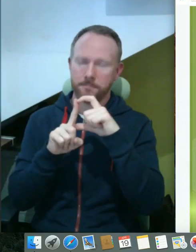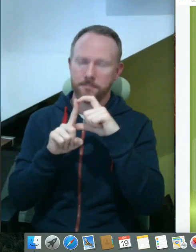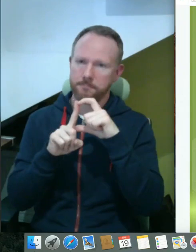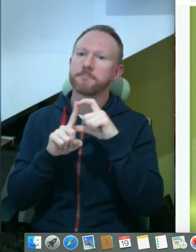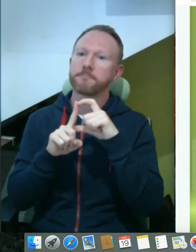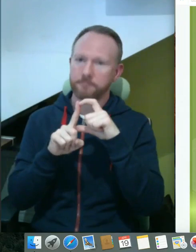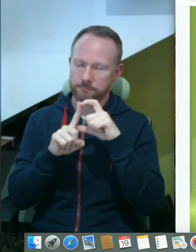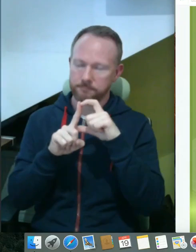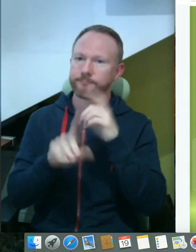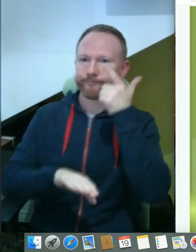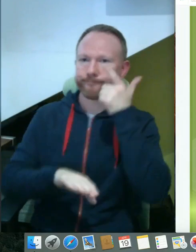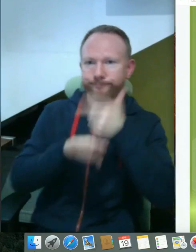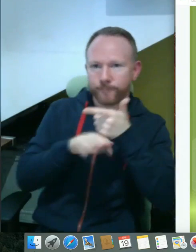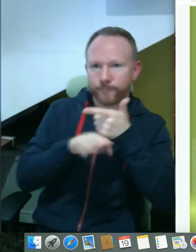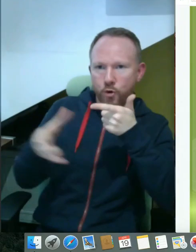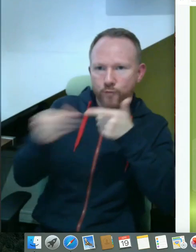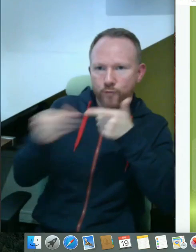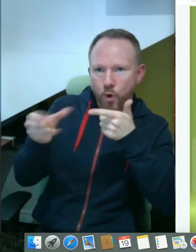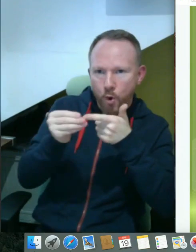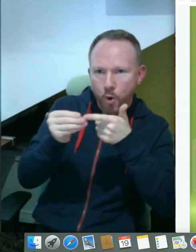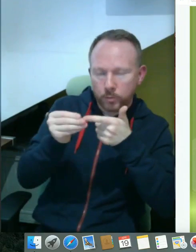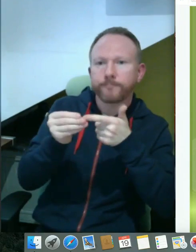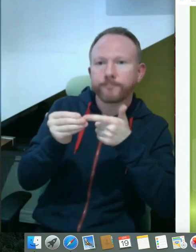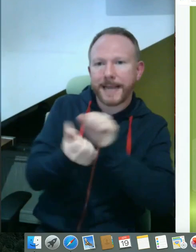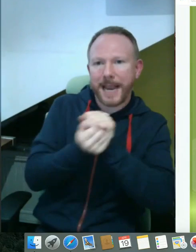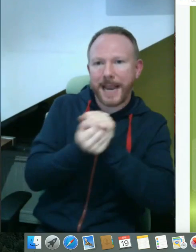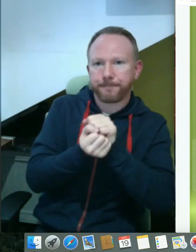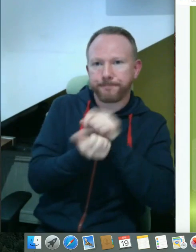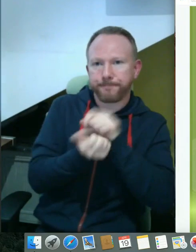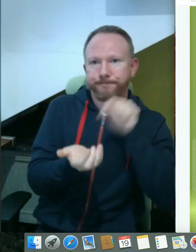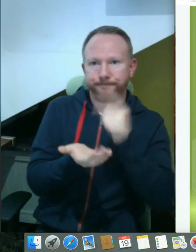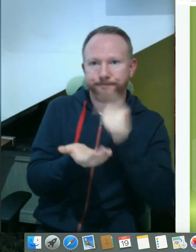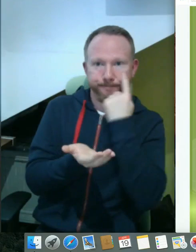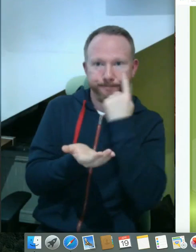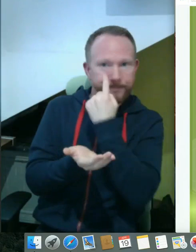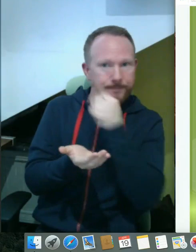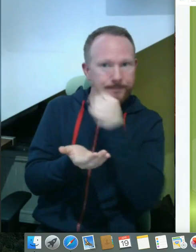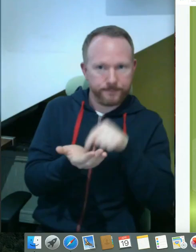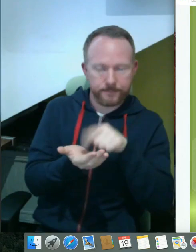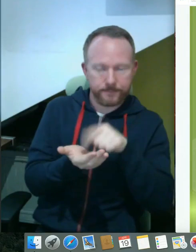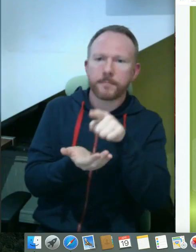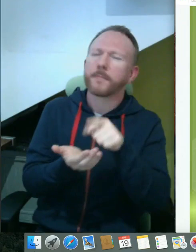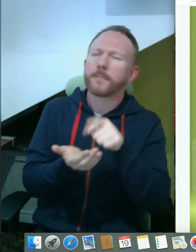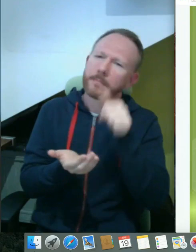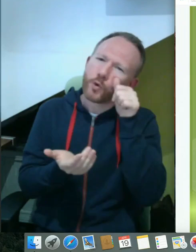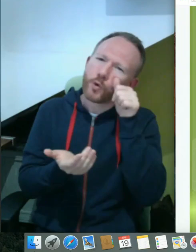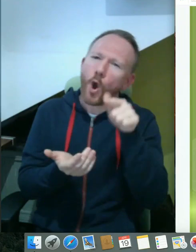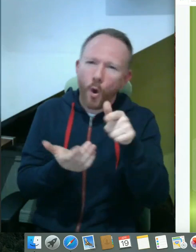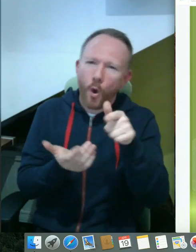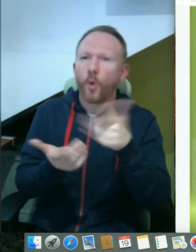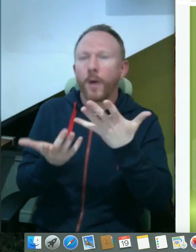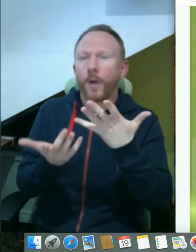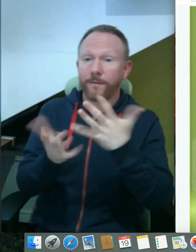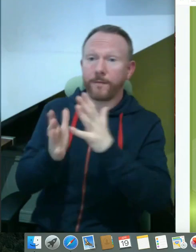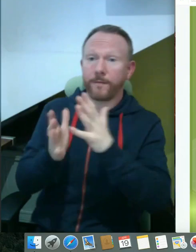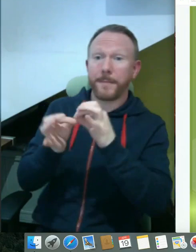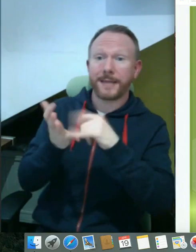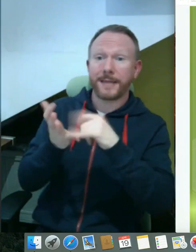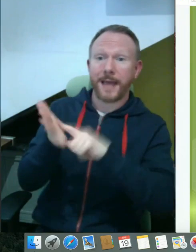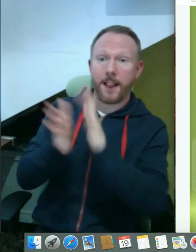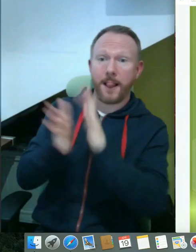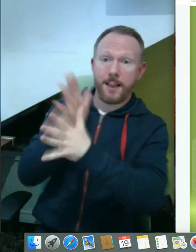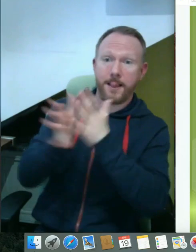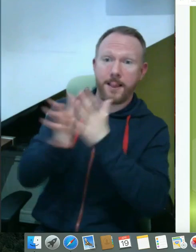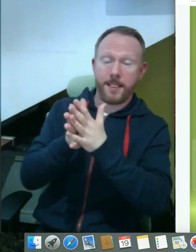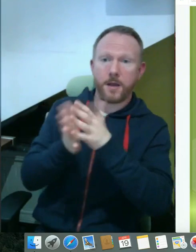As I'm sure you all know, the only way to preserve a statement made in BSL is to record it visually. And it's also the